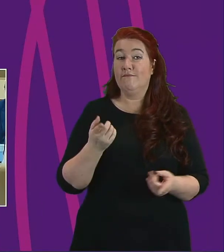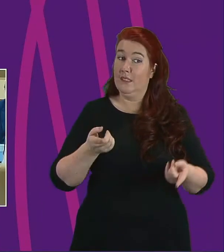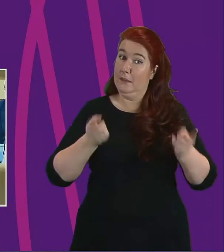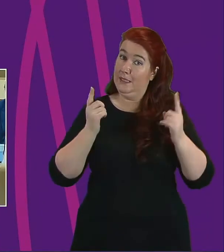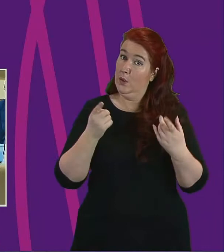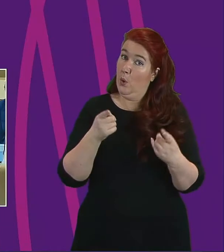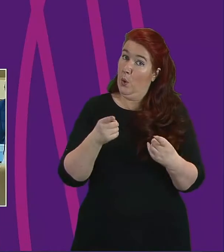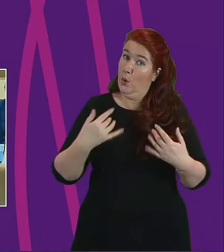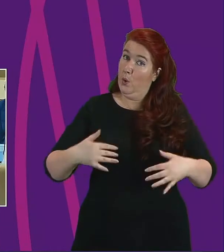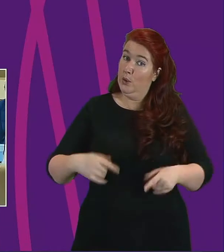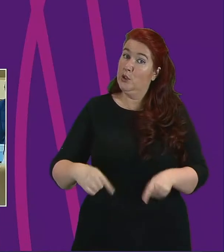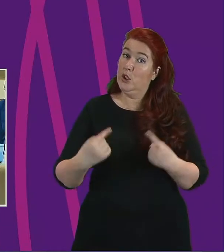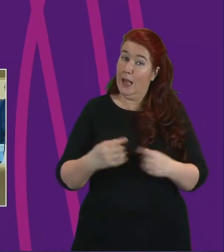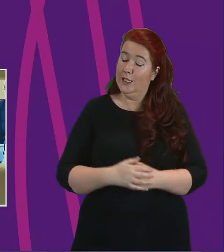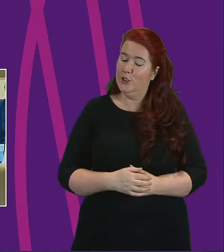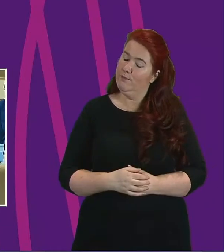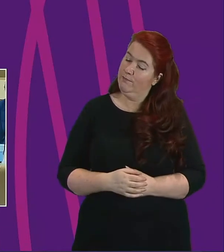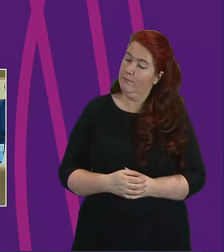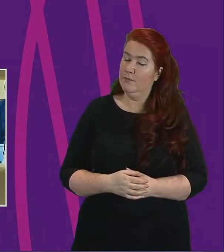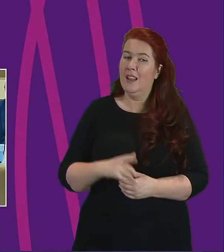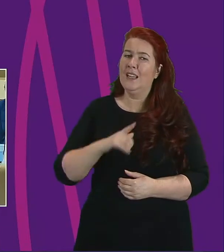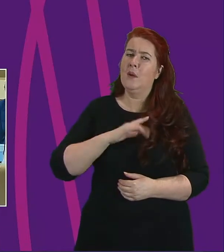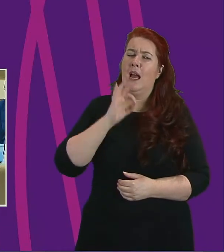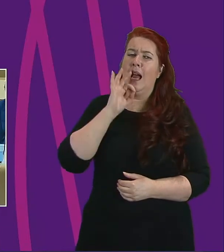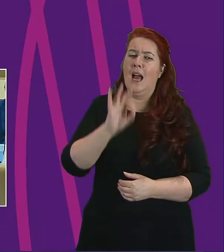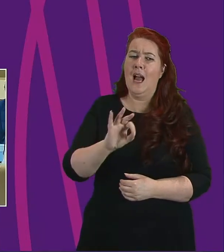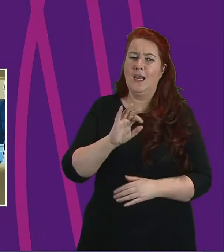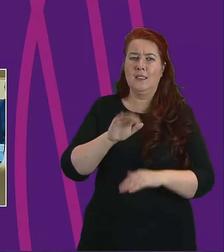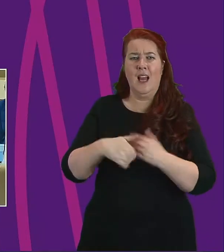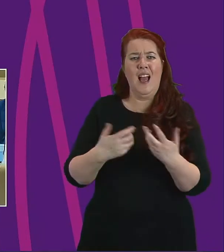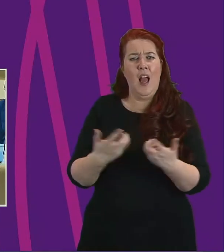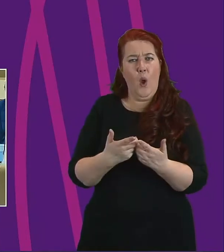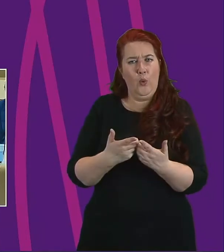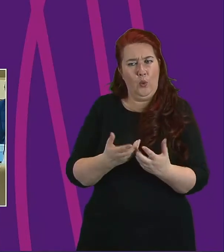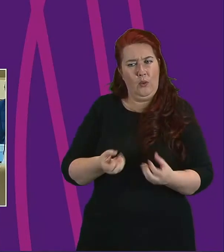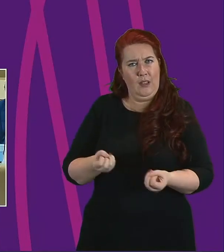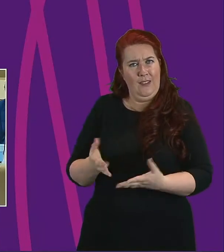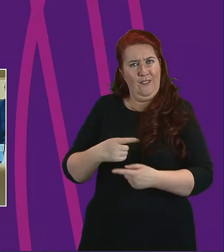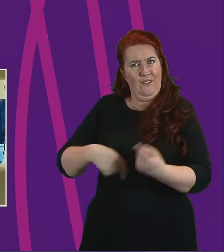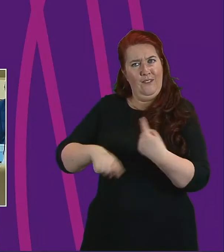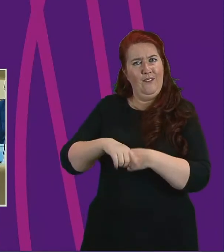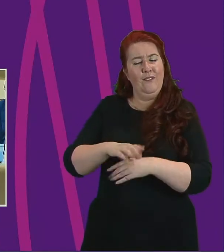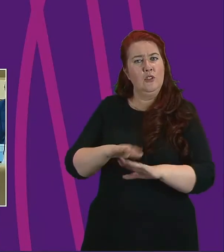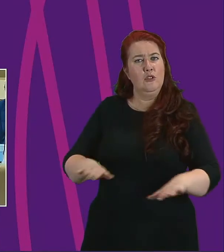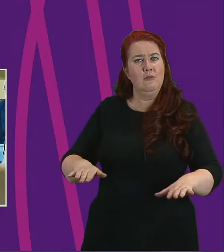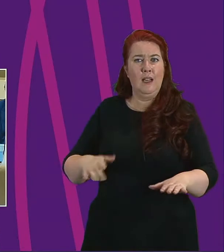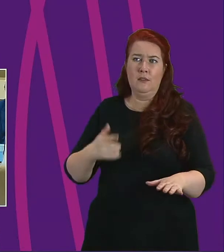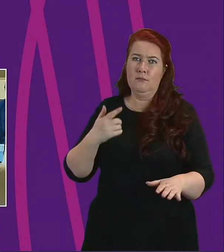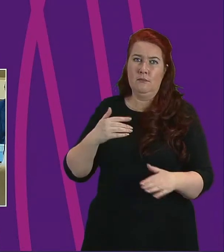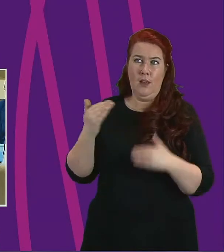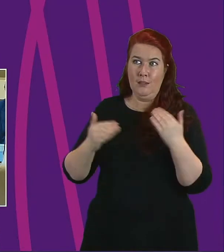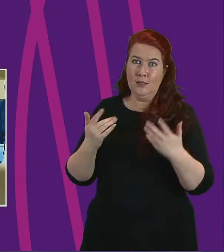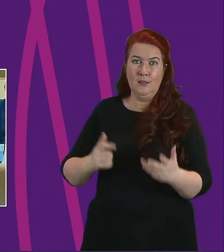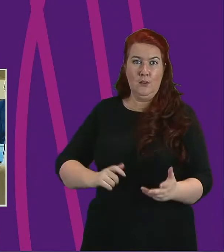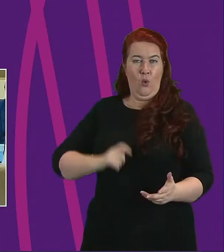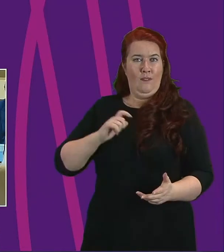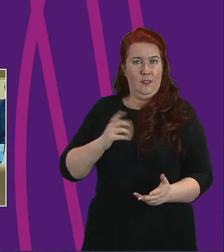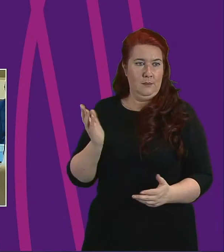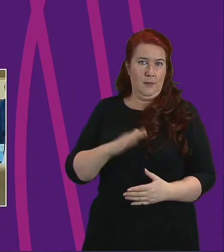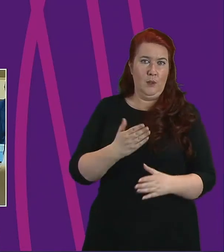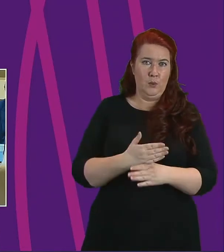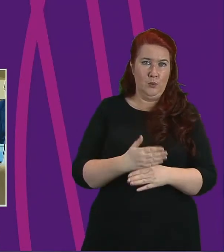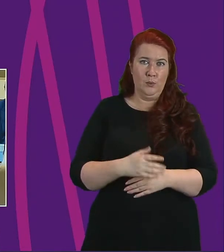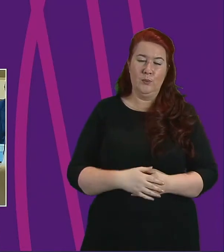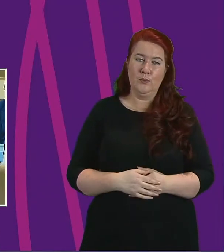ahead of him. So let me ask about creating that confidence. The Cabinet Secretary acknowledged that the scientific advice and